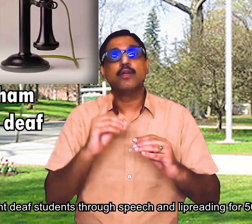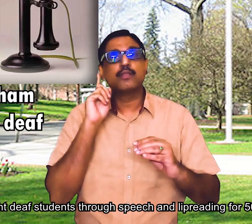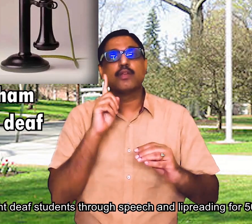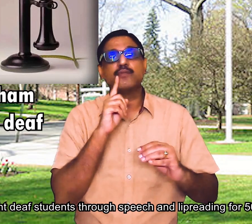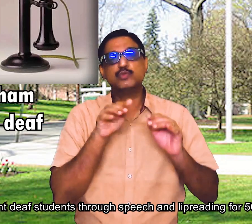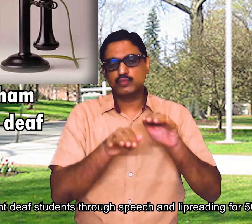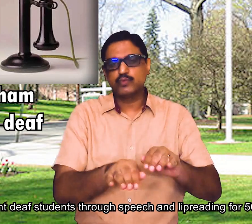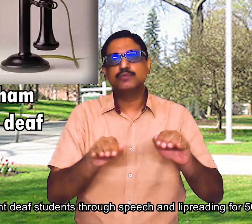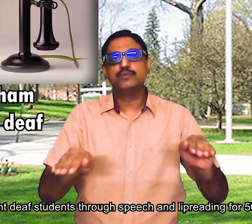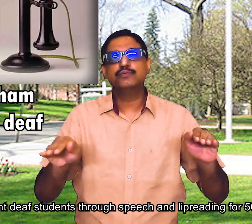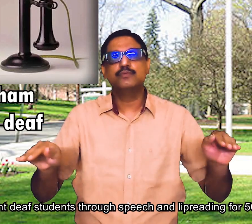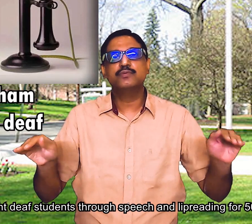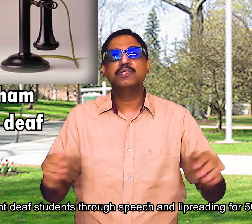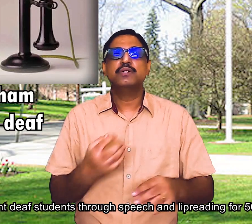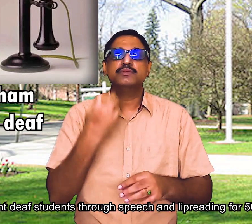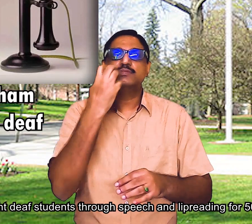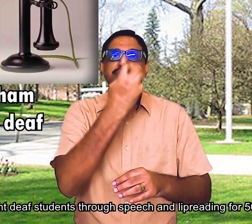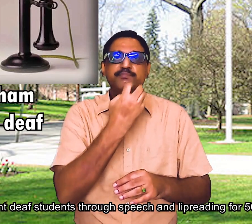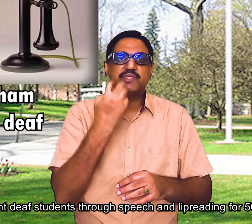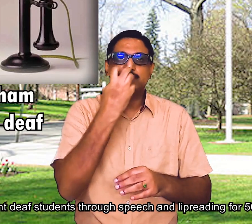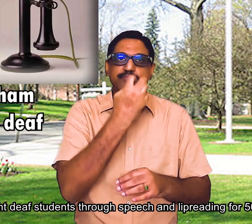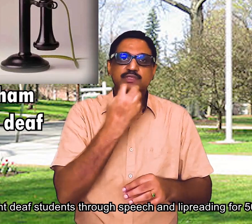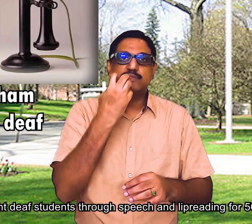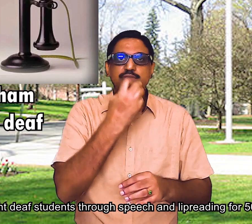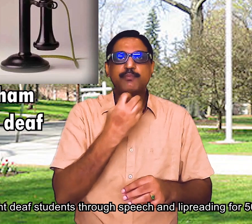He taught deaf students through speech and lip reading for 50 years.